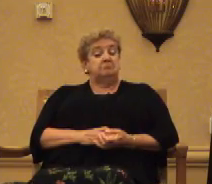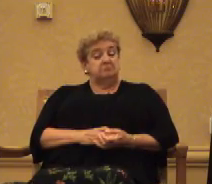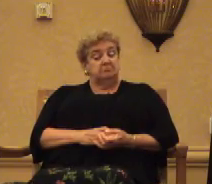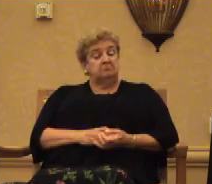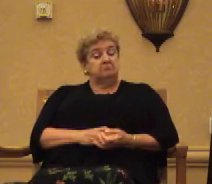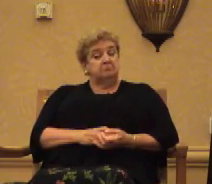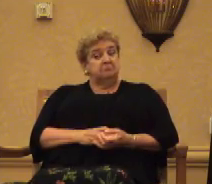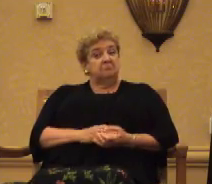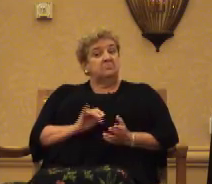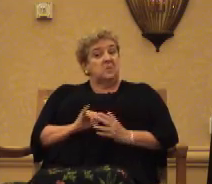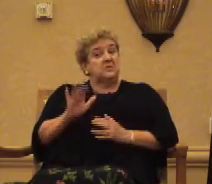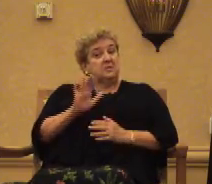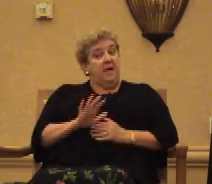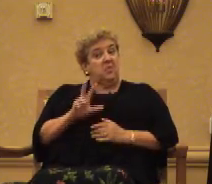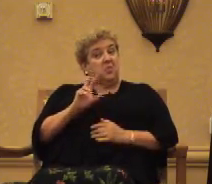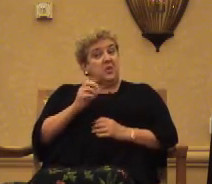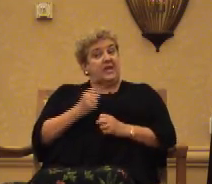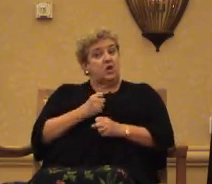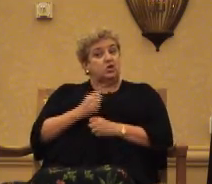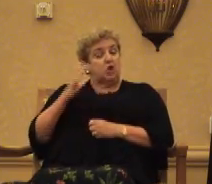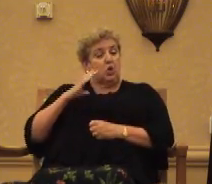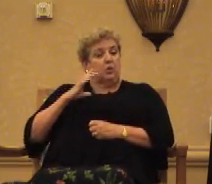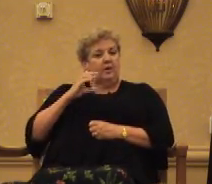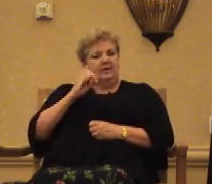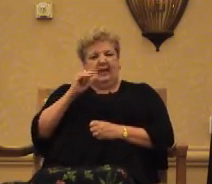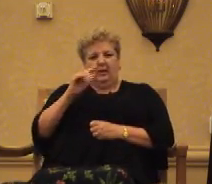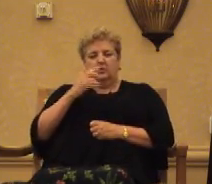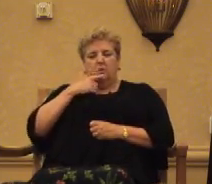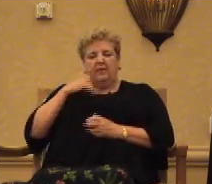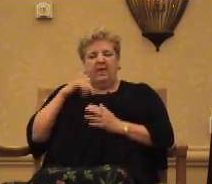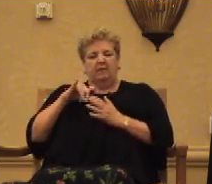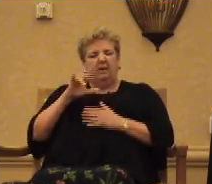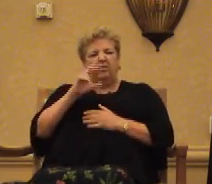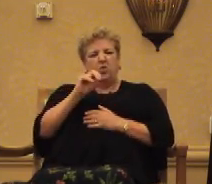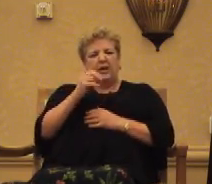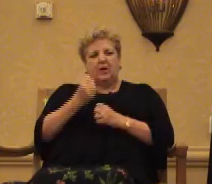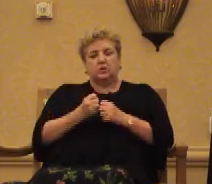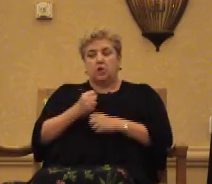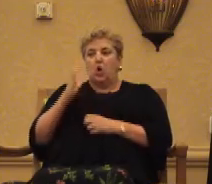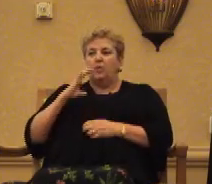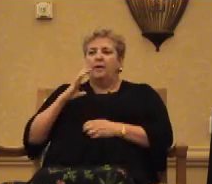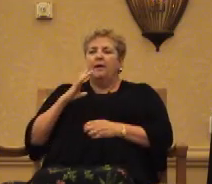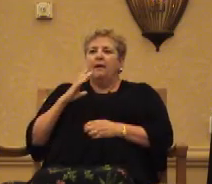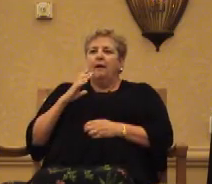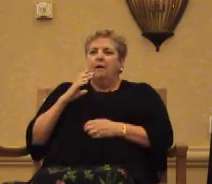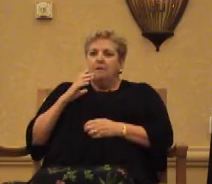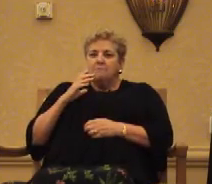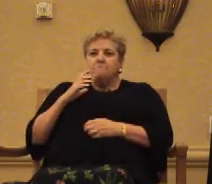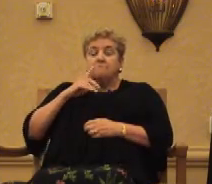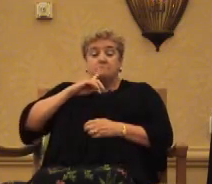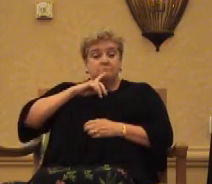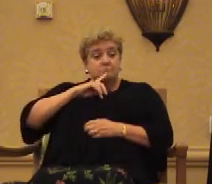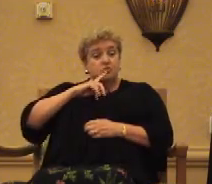ago. Dale told me that close to 30 years ago. And I haven't found an exception to that yet.